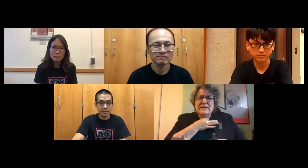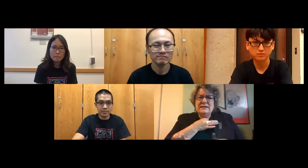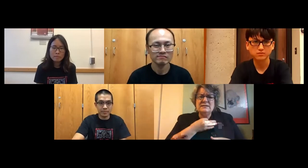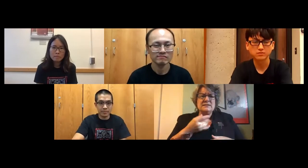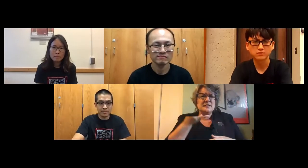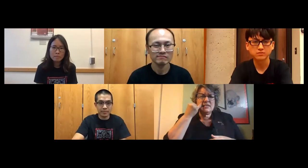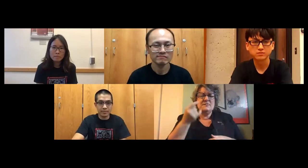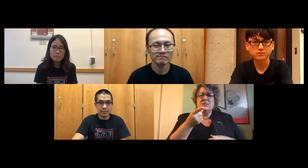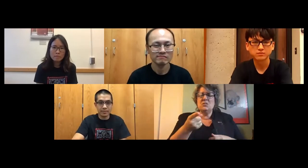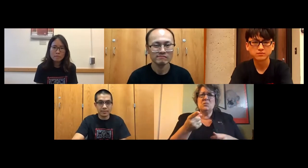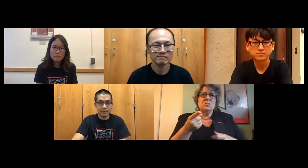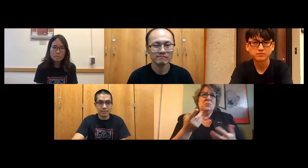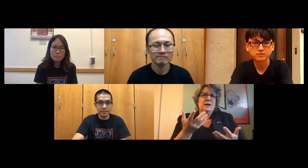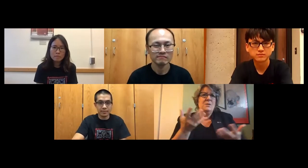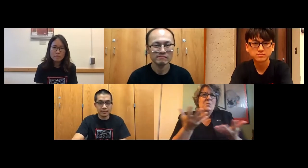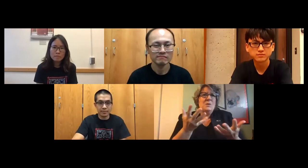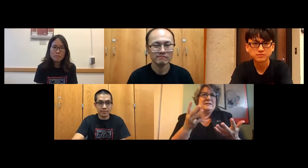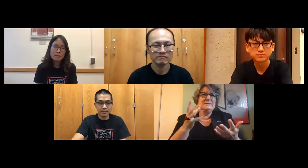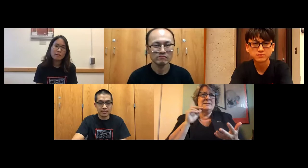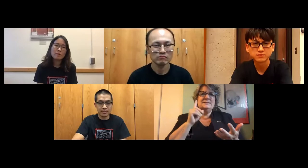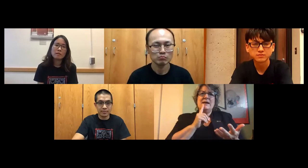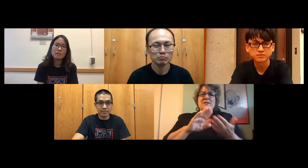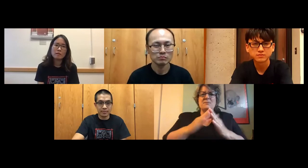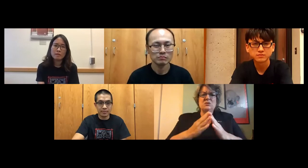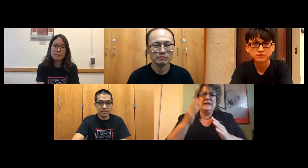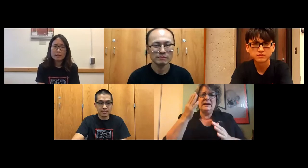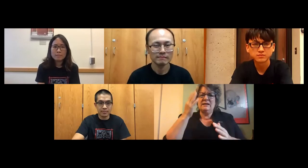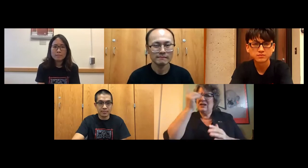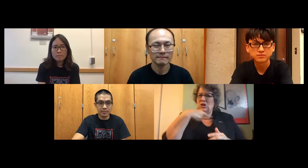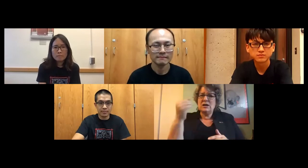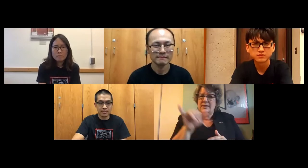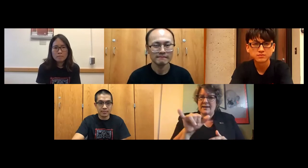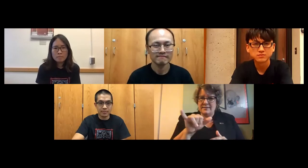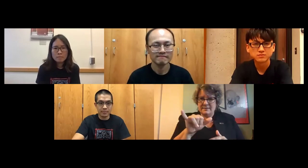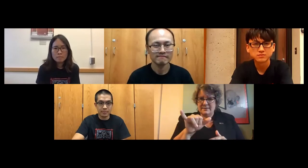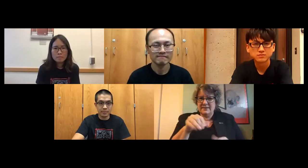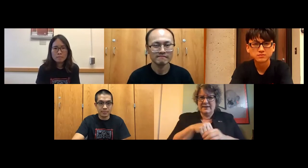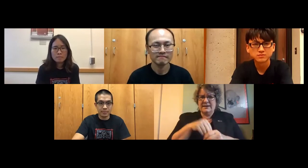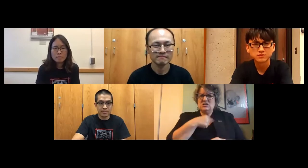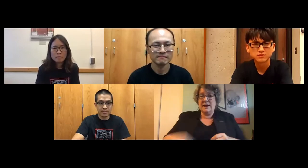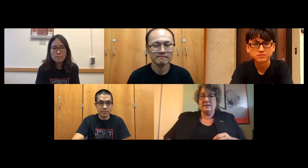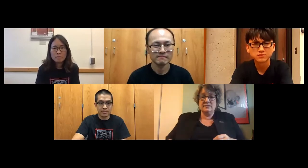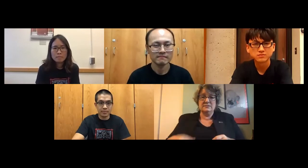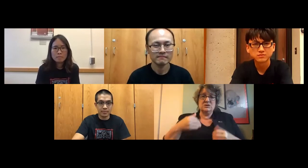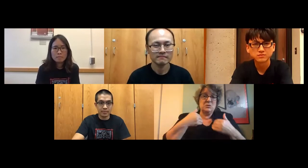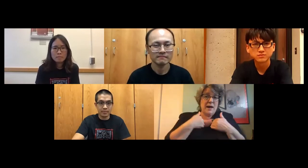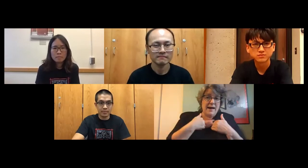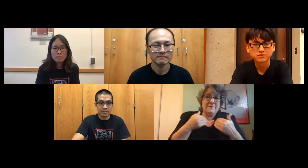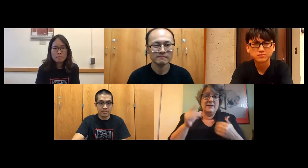curious if you, what does deaf community look like in China? Do you have